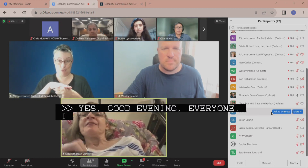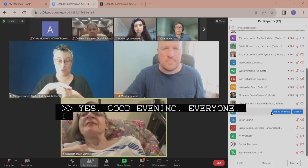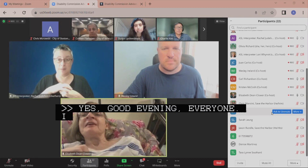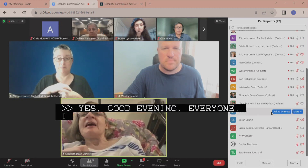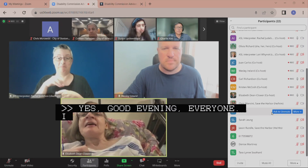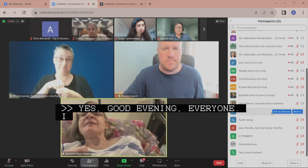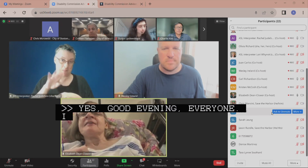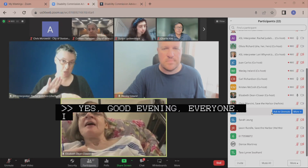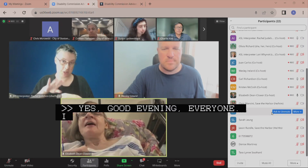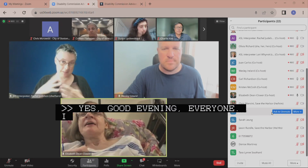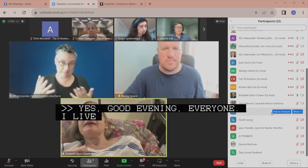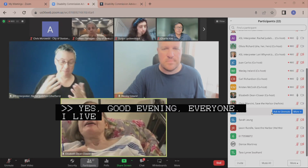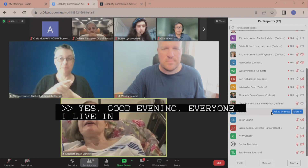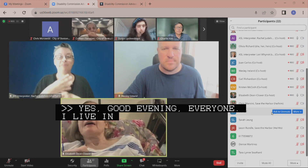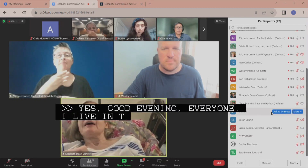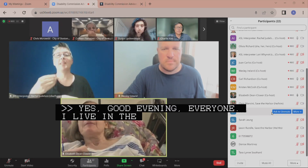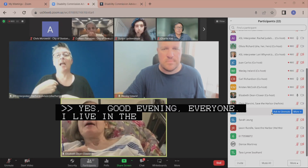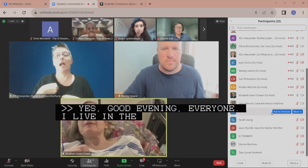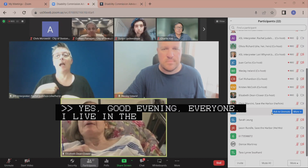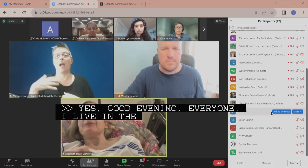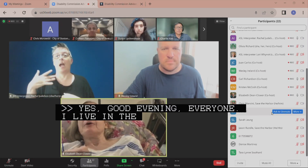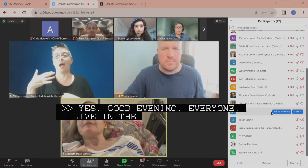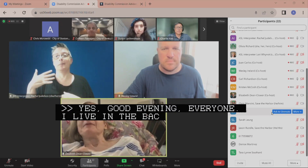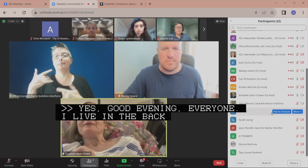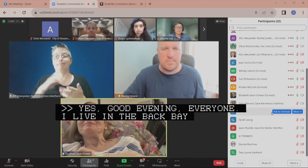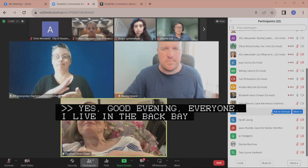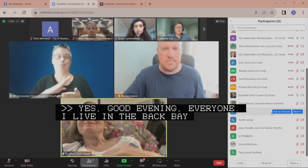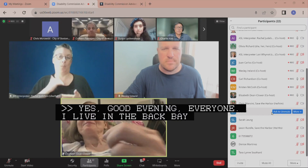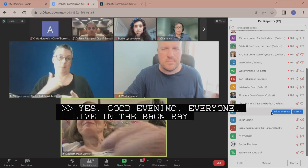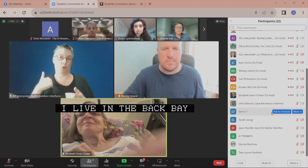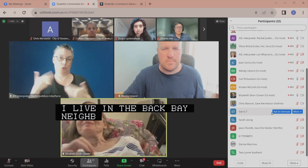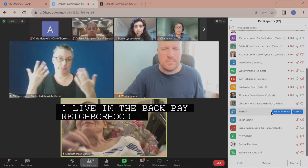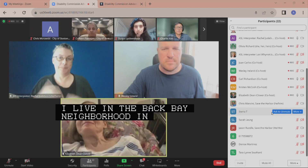in Boston, and I am a board member.